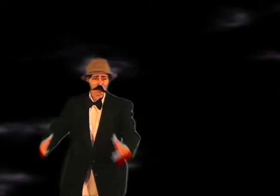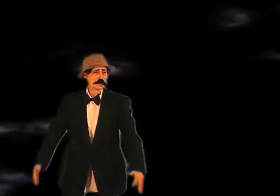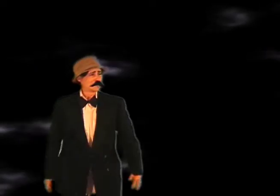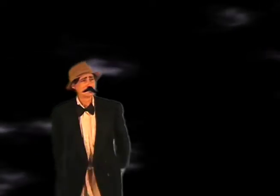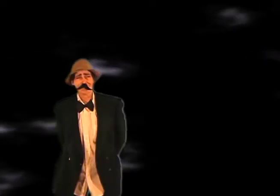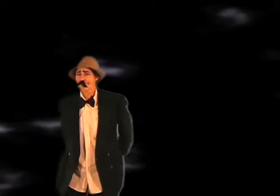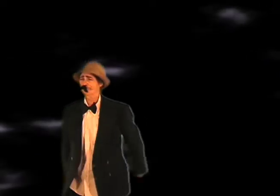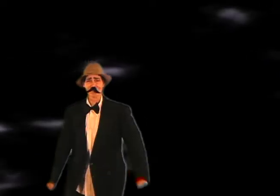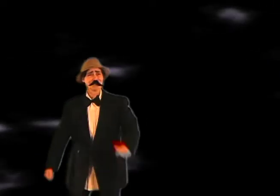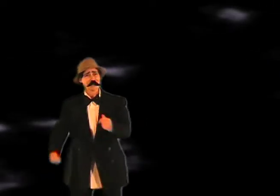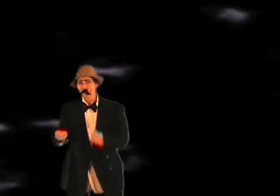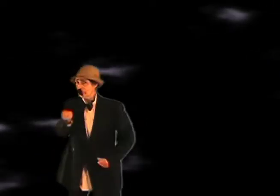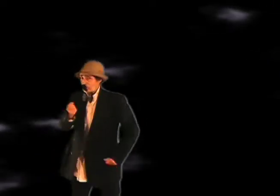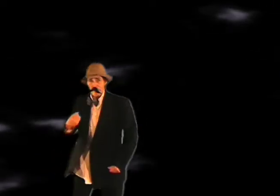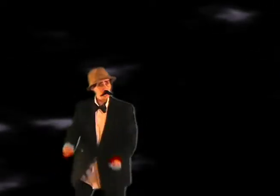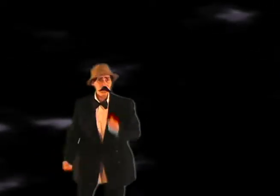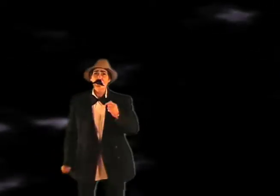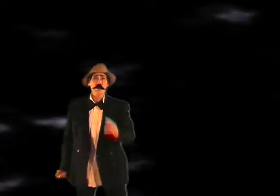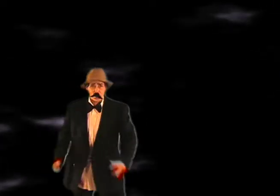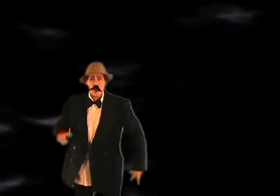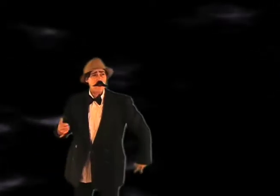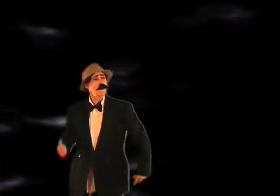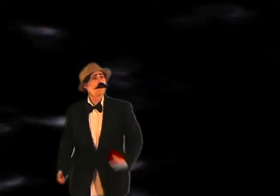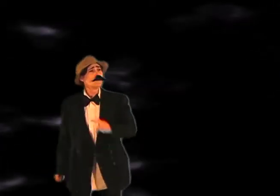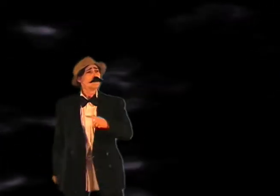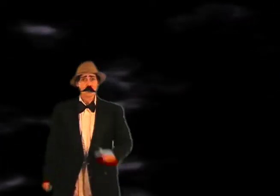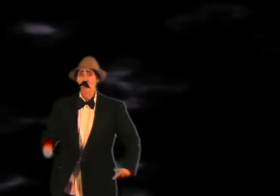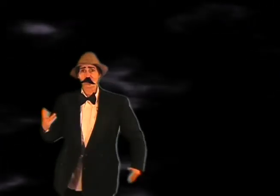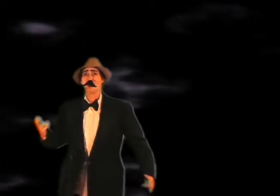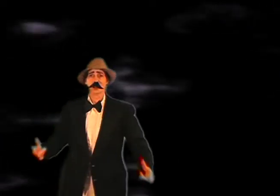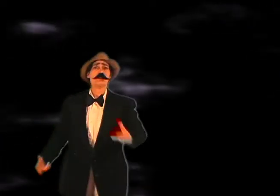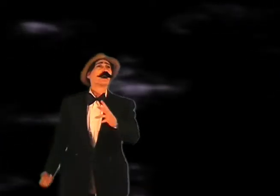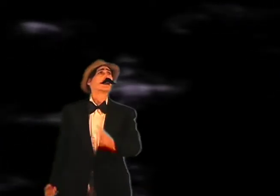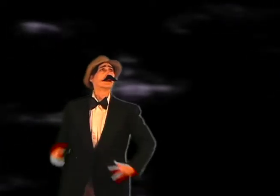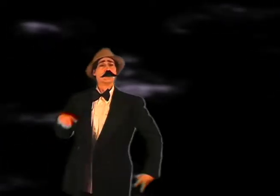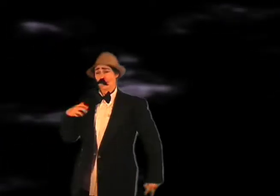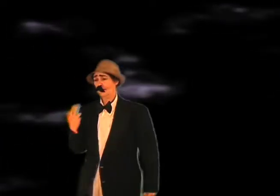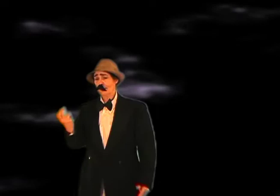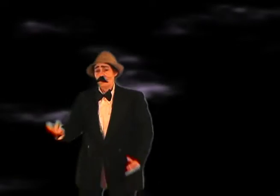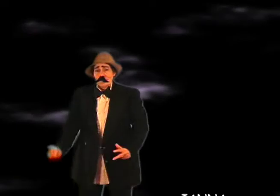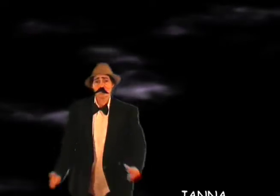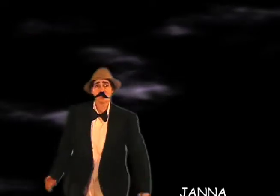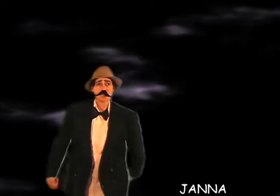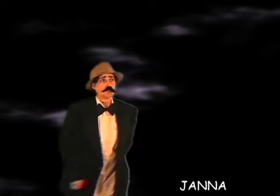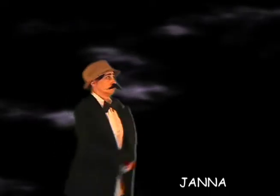or talk it all away somehow. We talk about some it. Way.